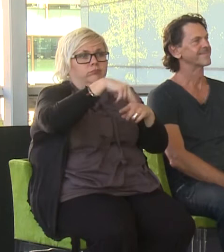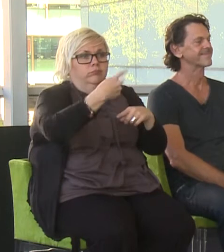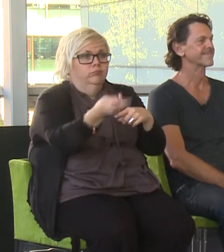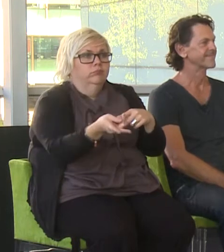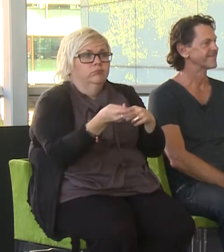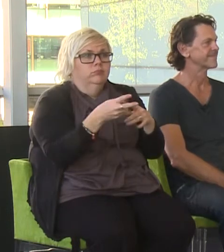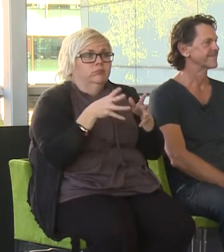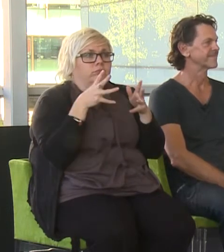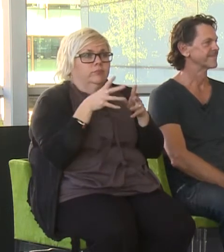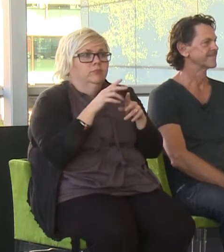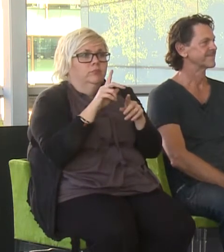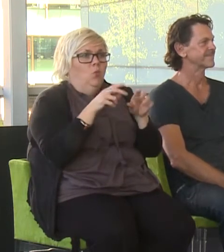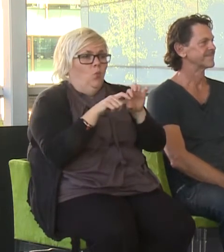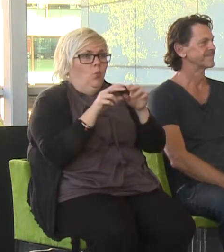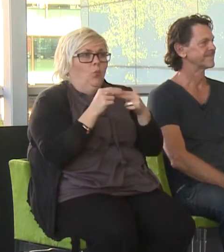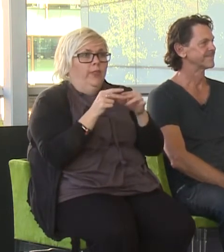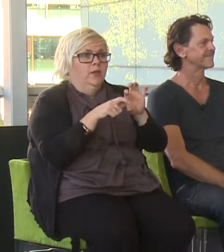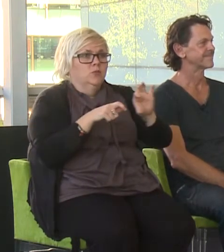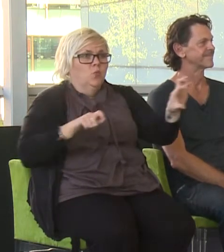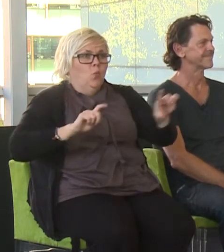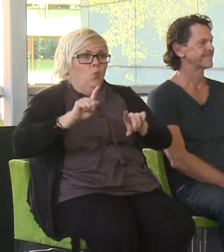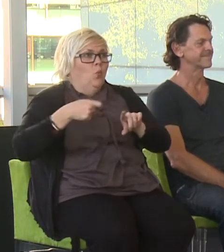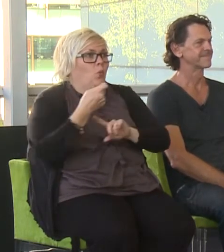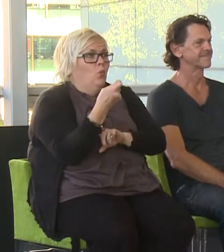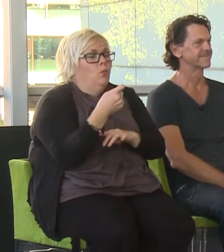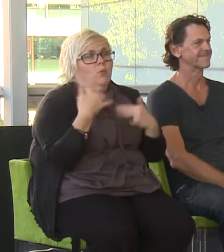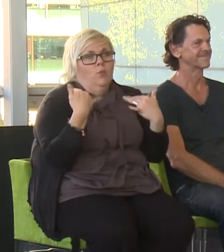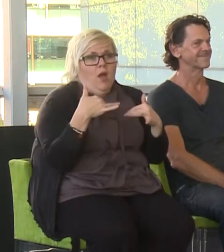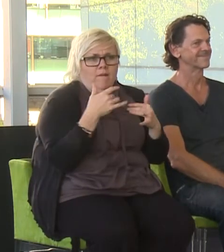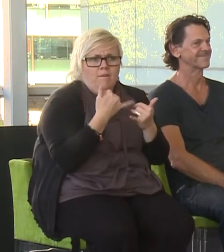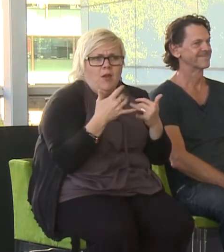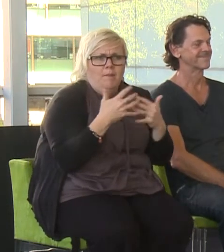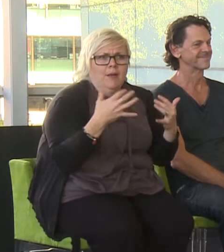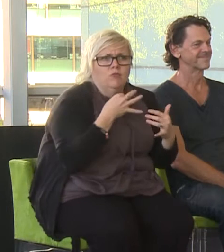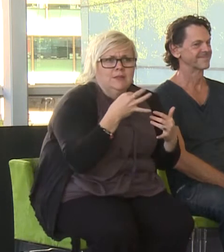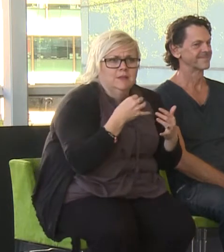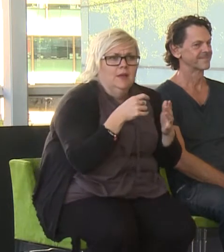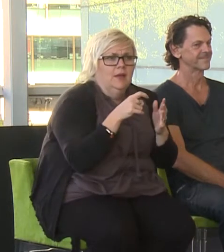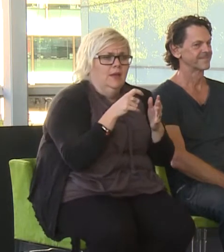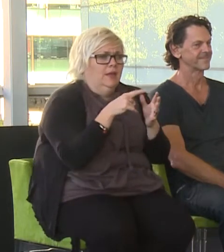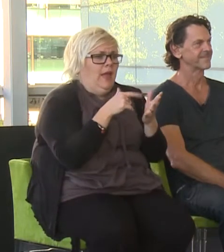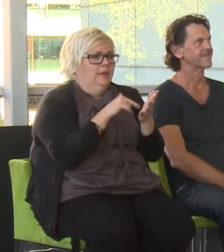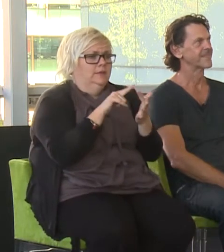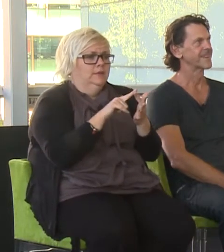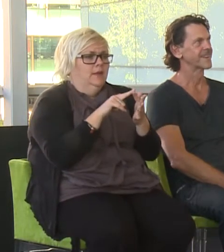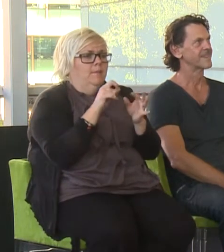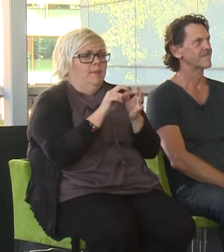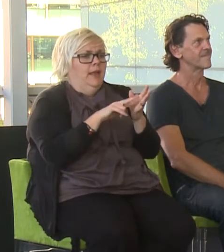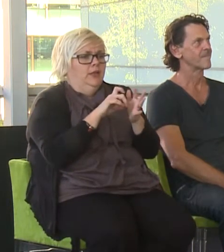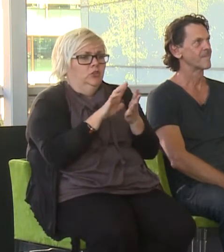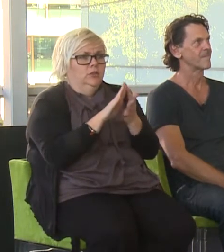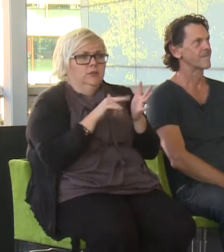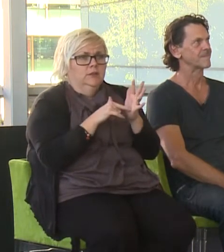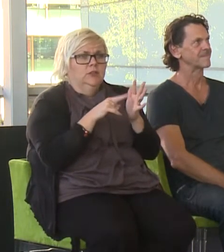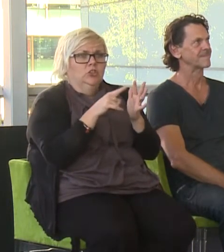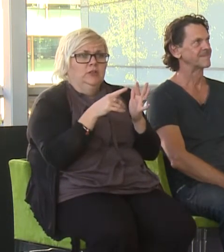her rivals with a sword. It's edgy stuff. Keeping Blanchett happy and healthy is really important, so she's